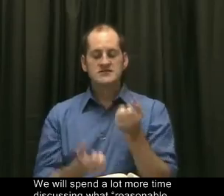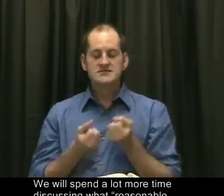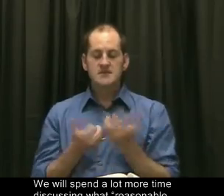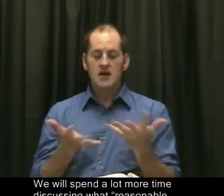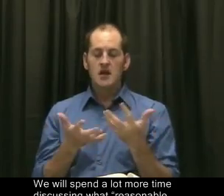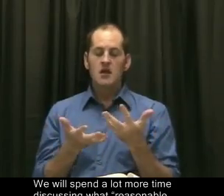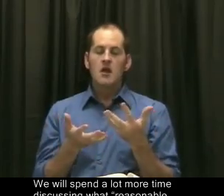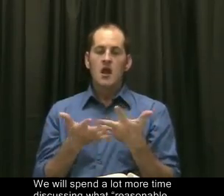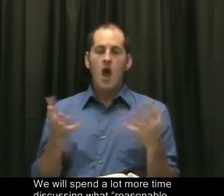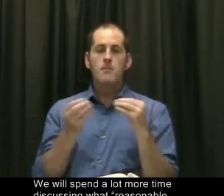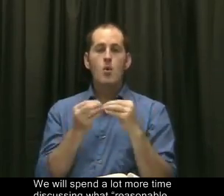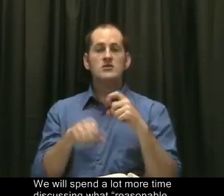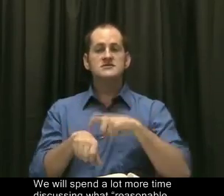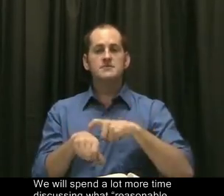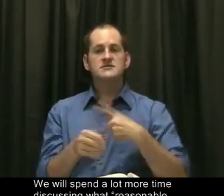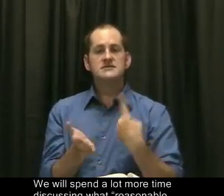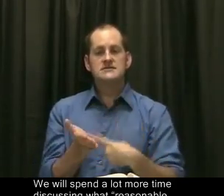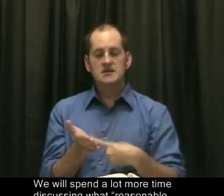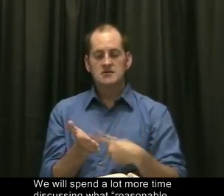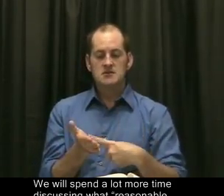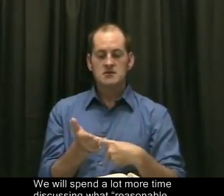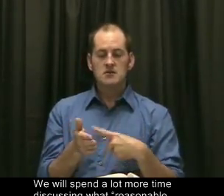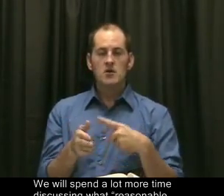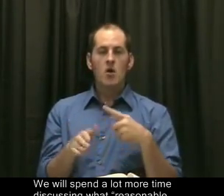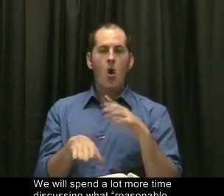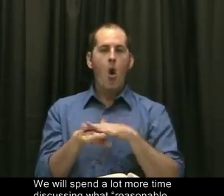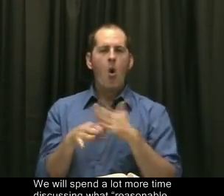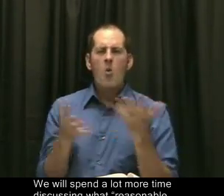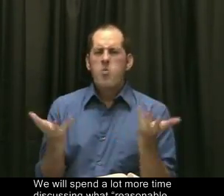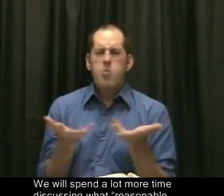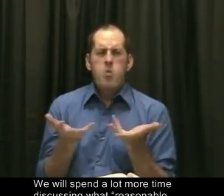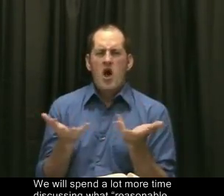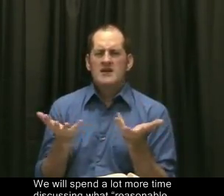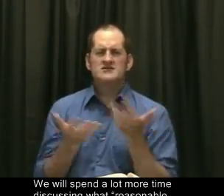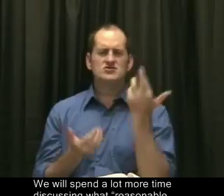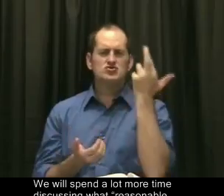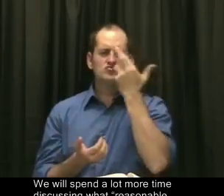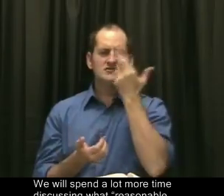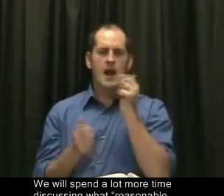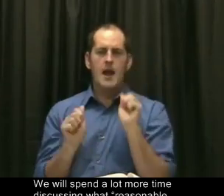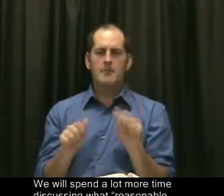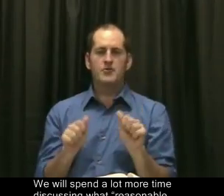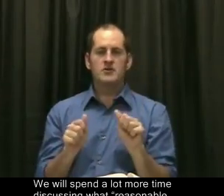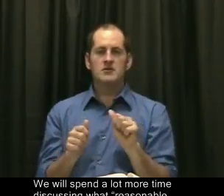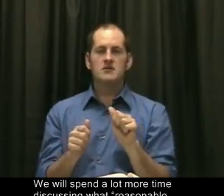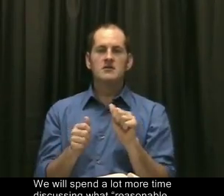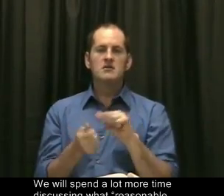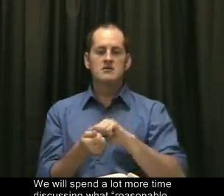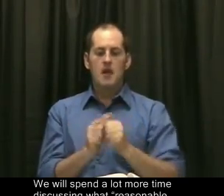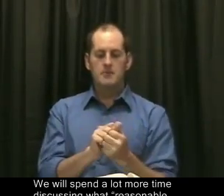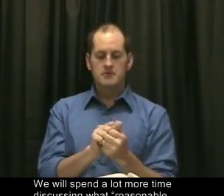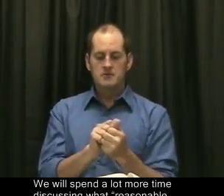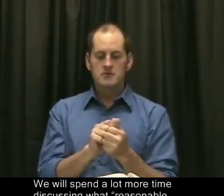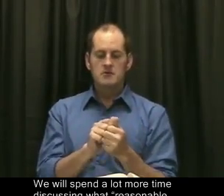We will spend a lot more time discussing what reasonable accommodations are in a